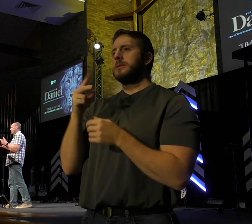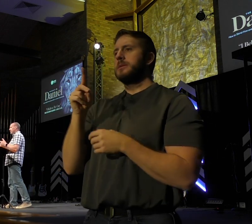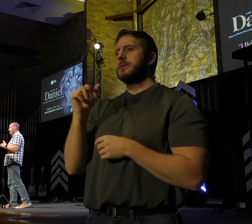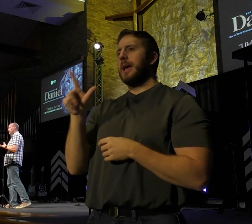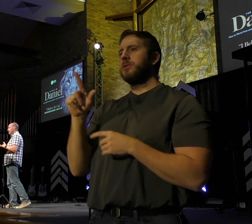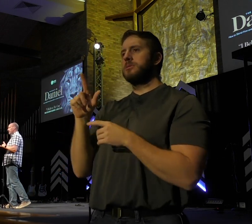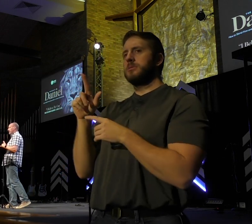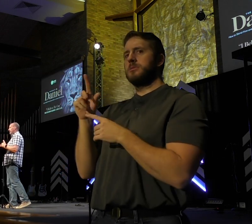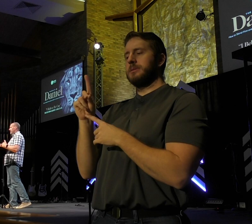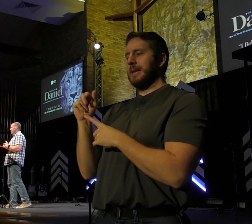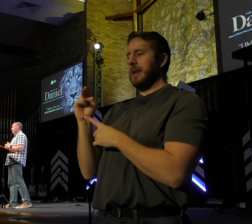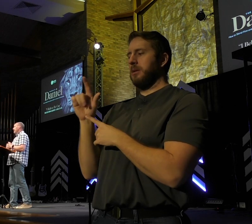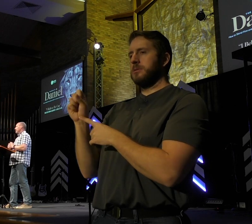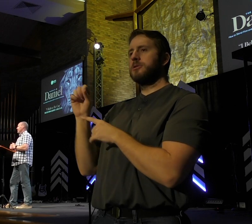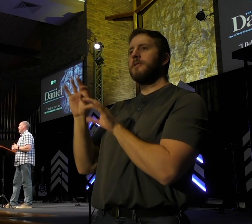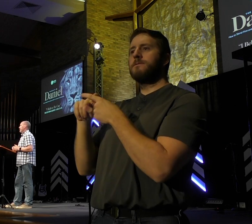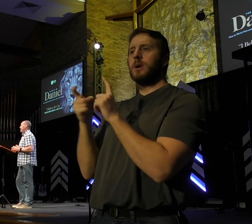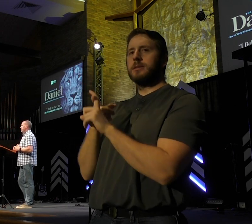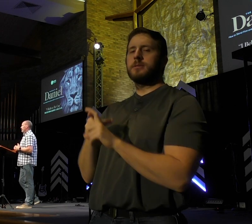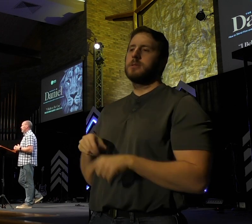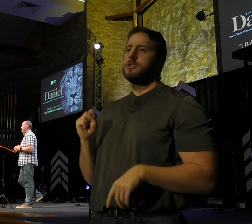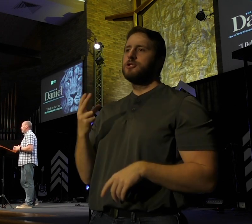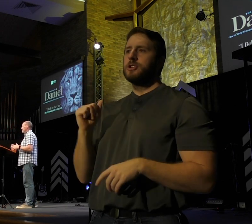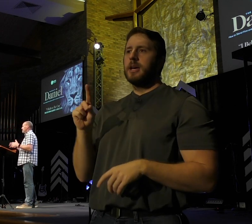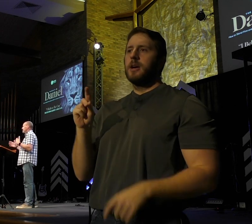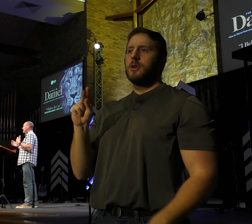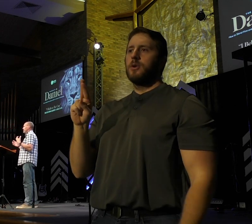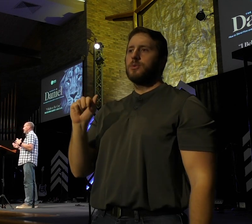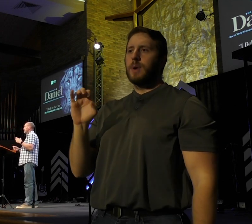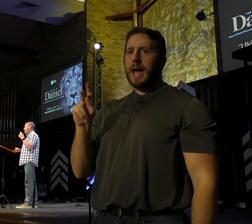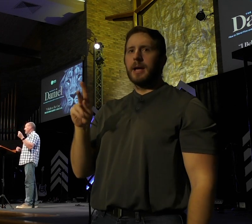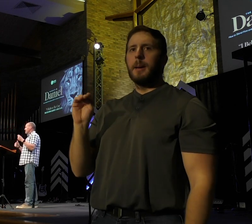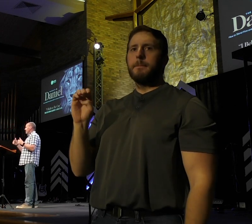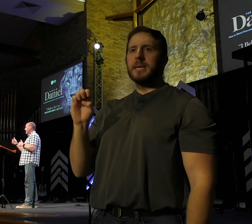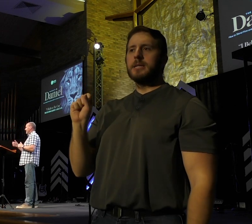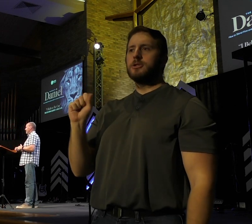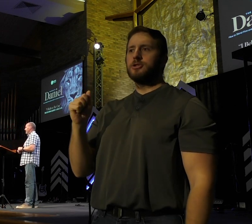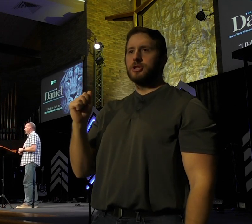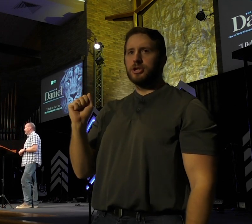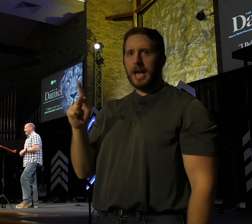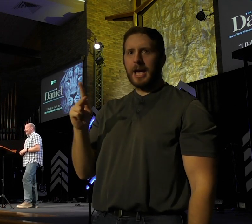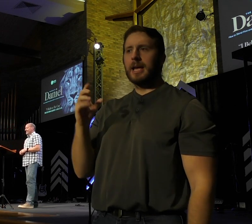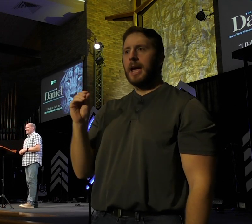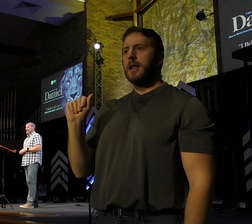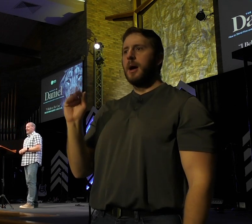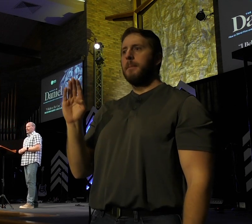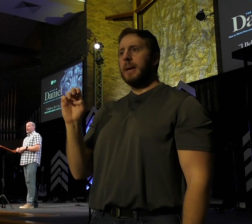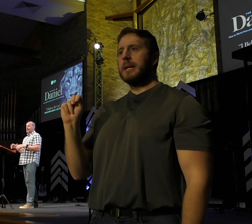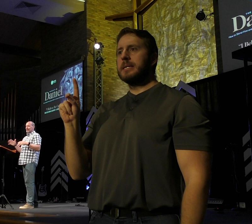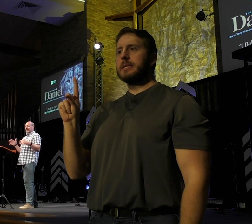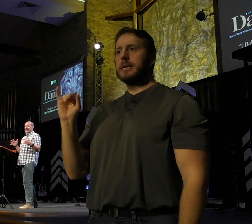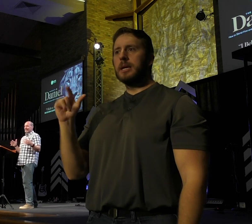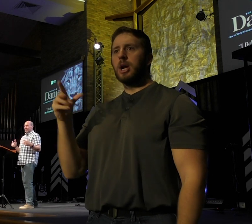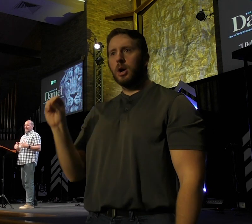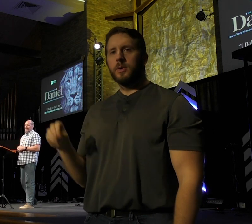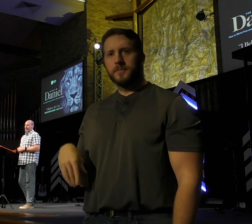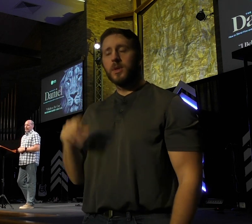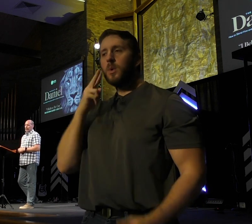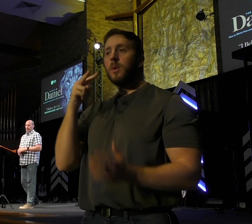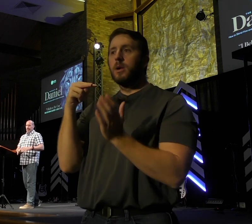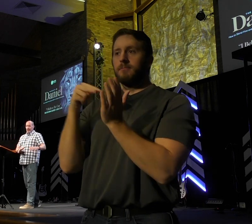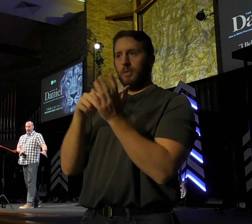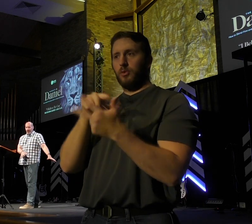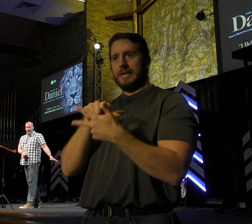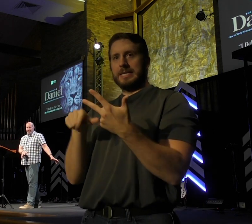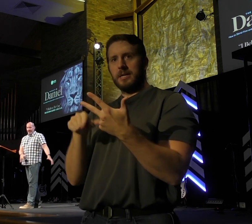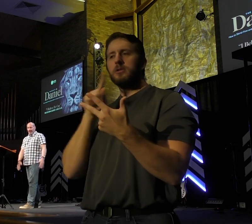friends, Shadrach, Meshach, and Abednego, or if you're VeggieTale fans, Rack, Shack, and Benny. And we're going to be looking at these